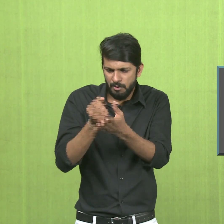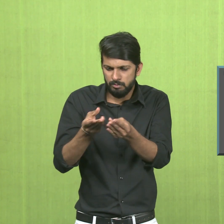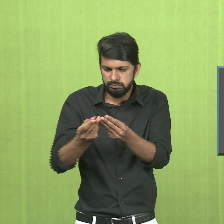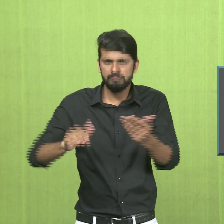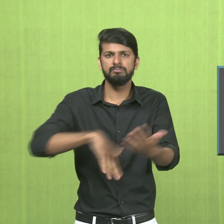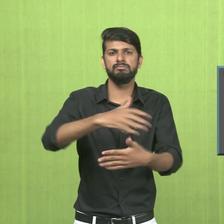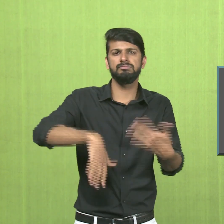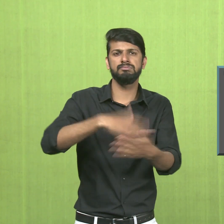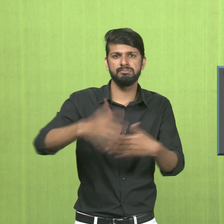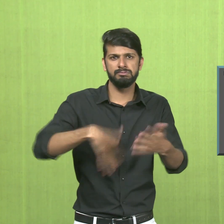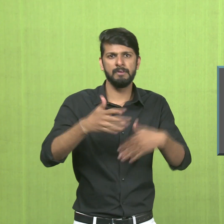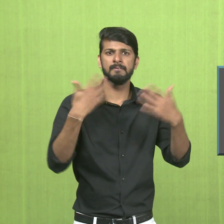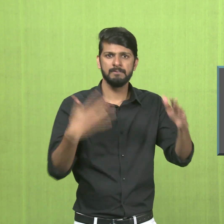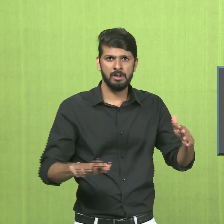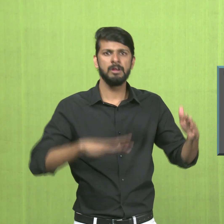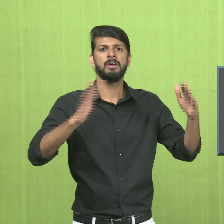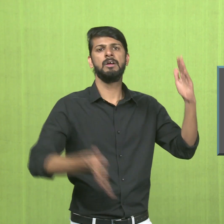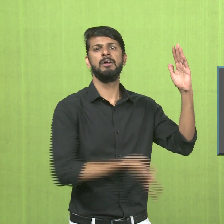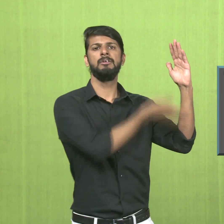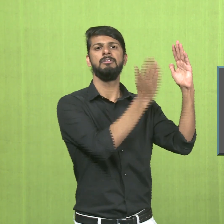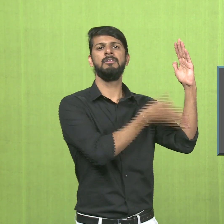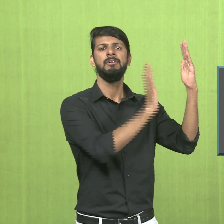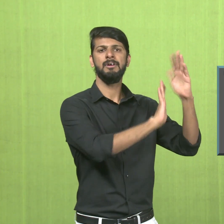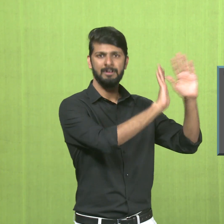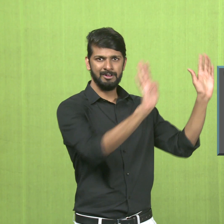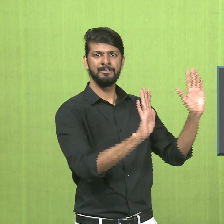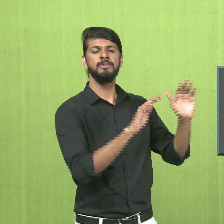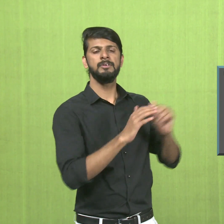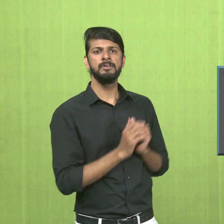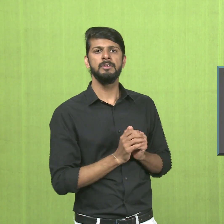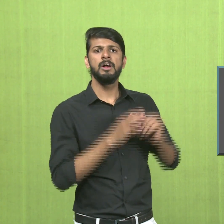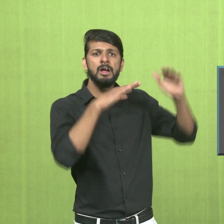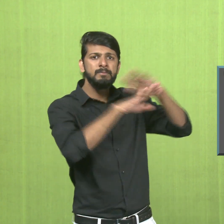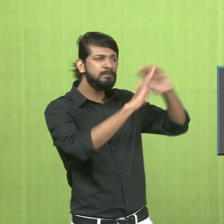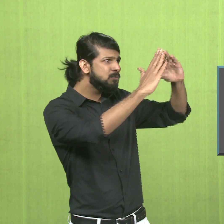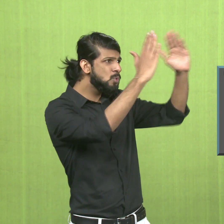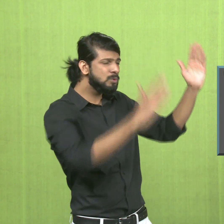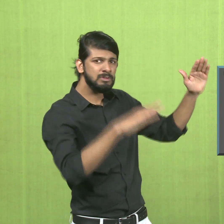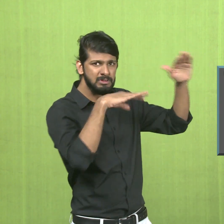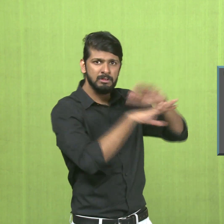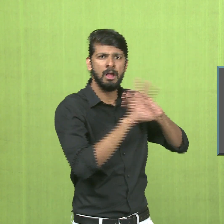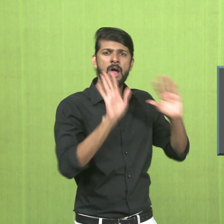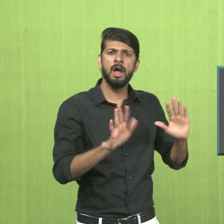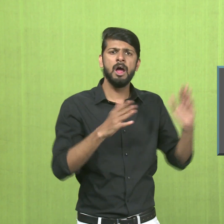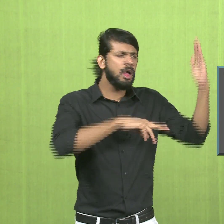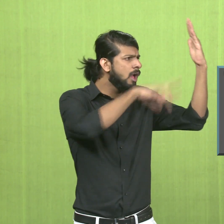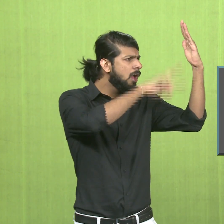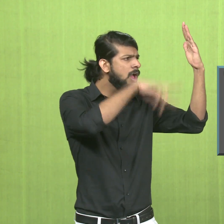this plaster is painted with lime or white earth.